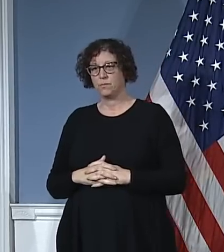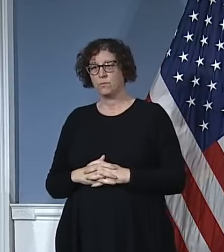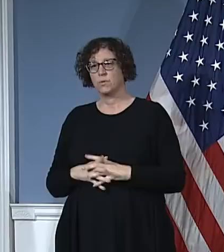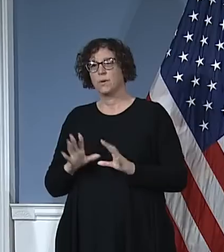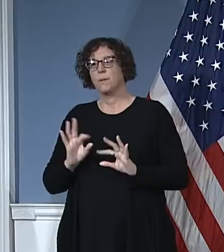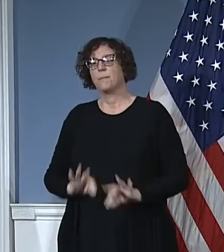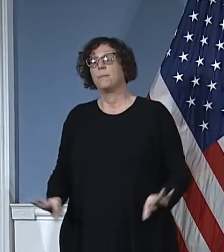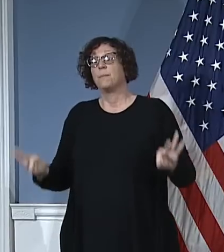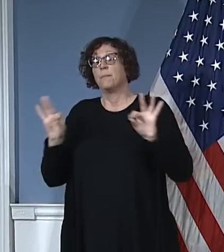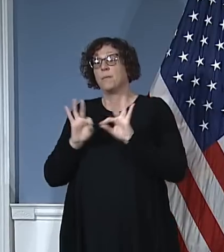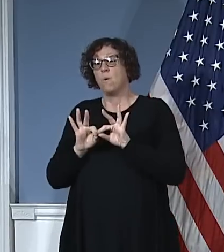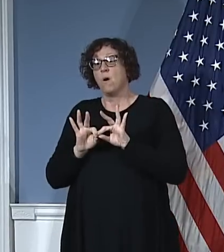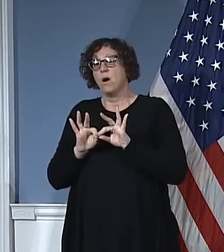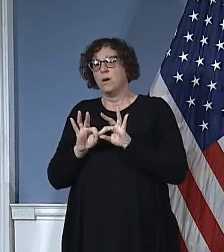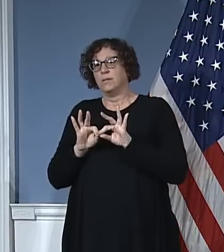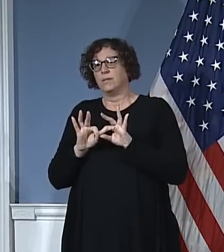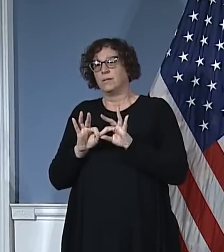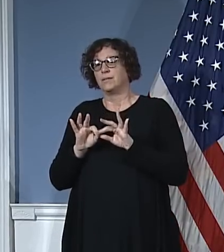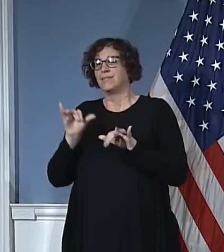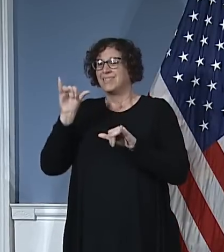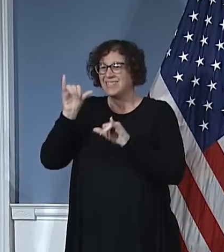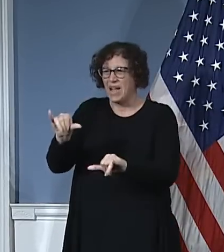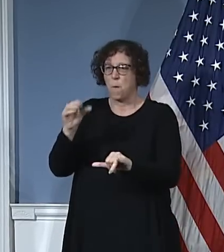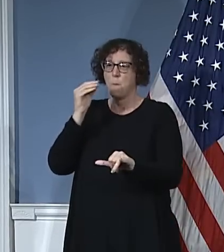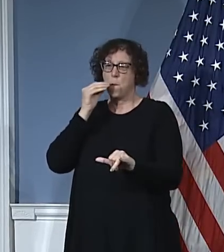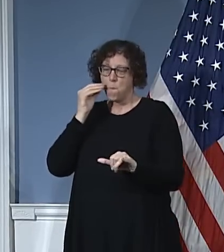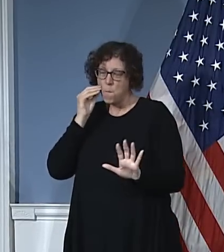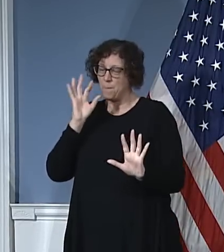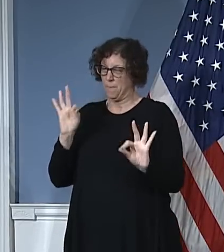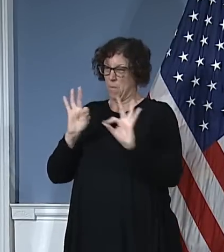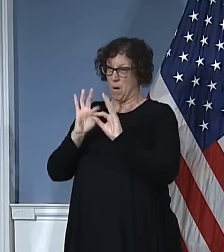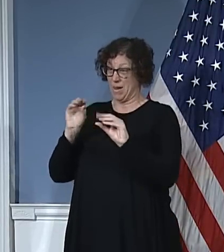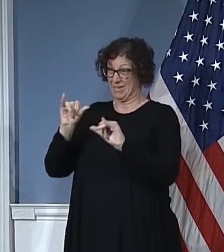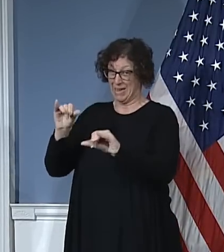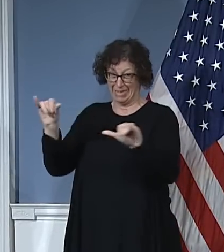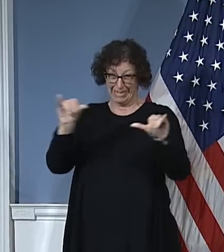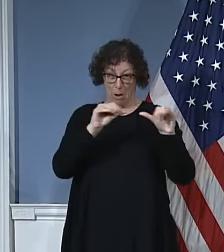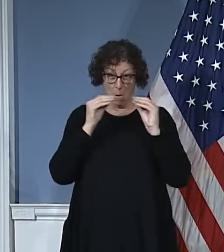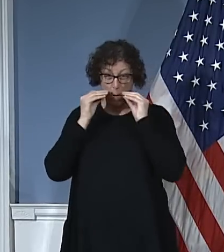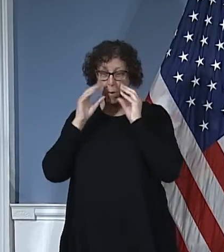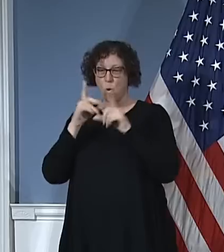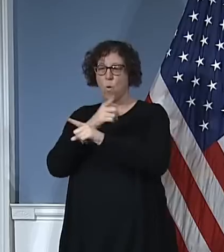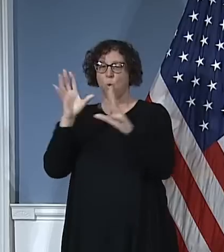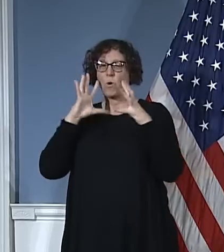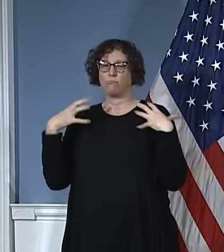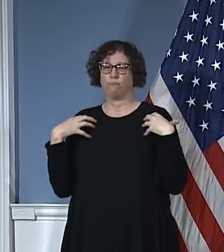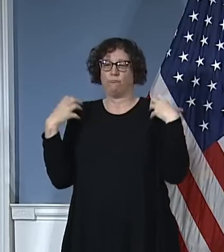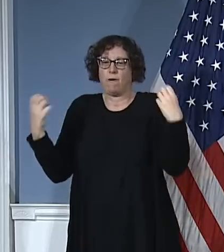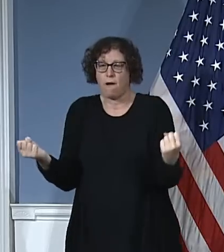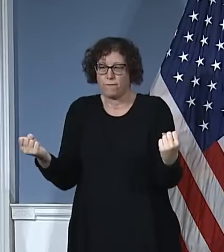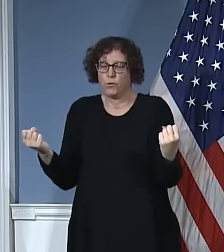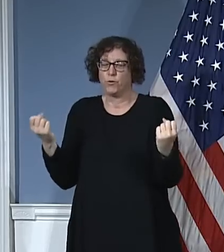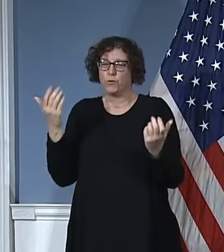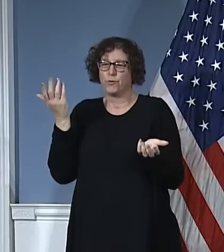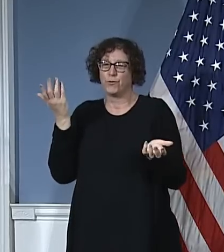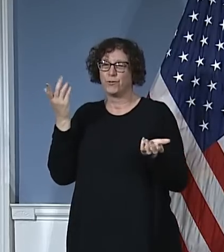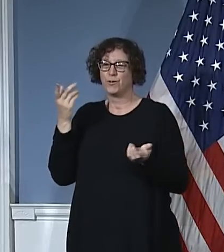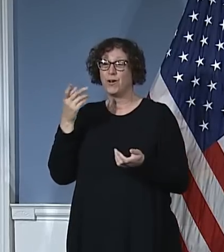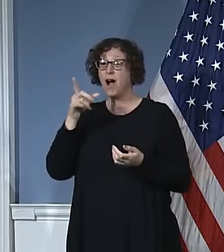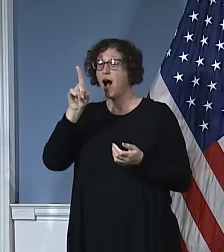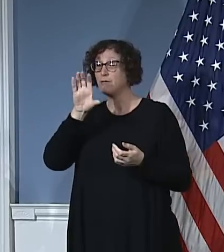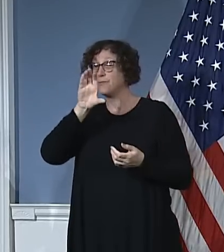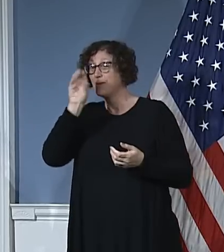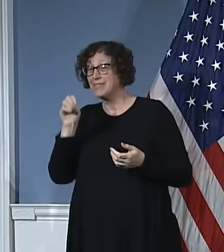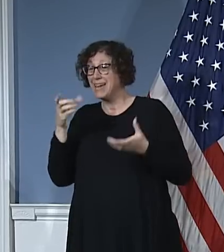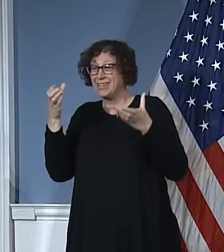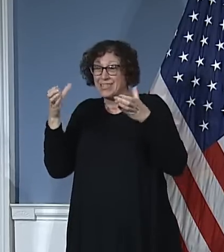with someone else who, God forbid, may have the disease? At home, right? It's when you're at home, you know what you're dealing with. So you get